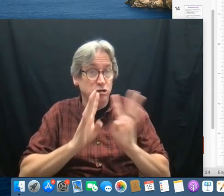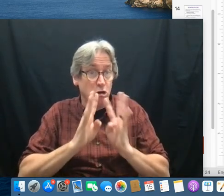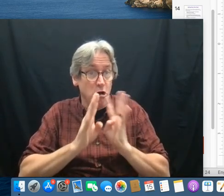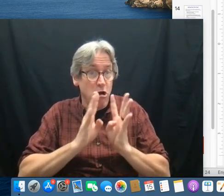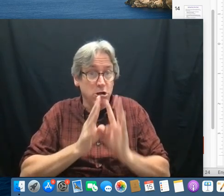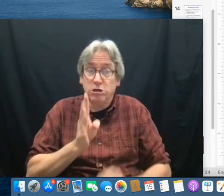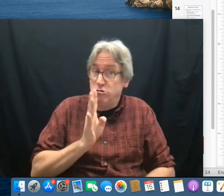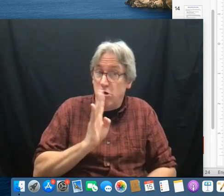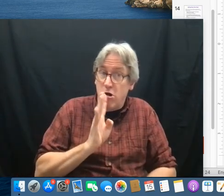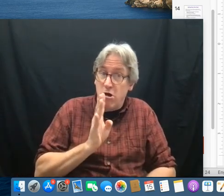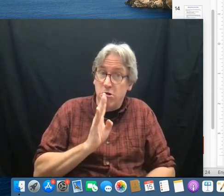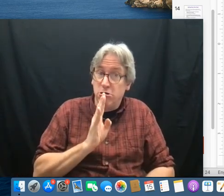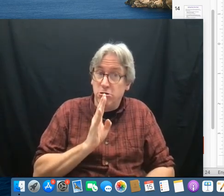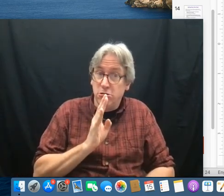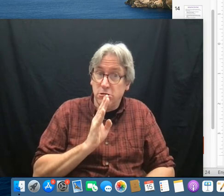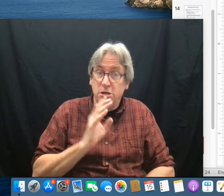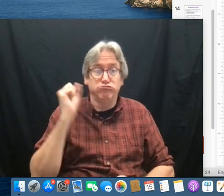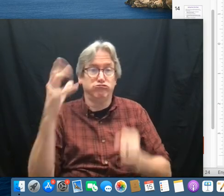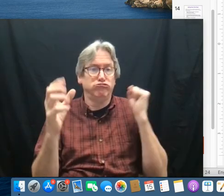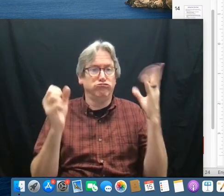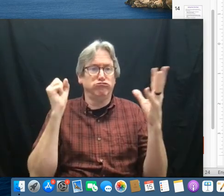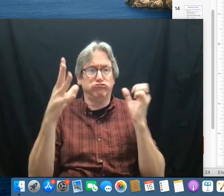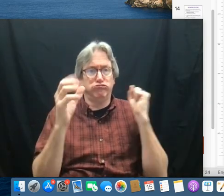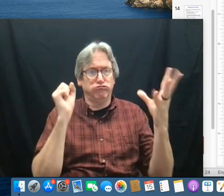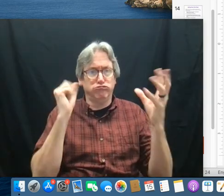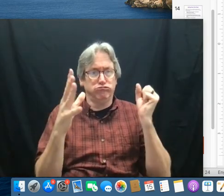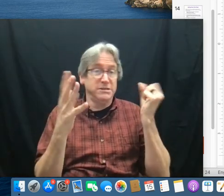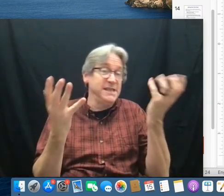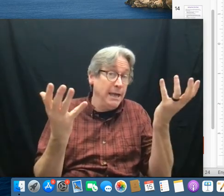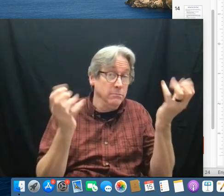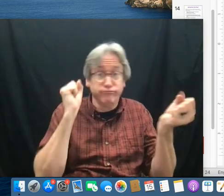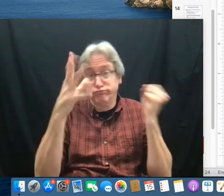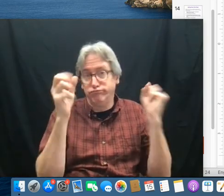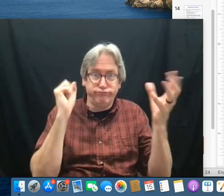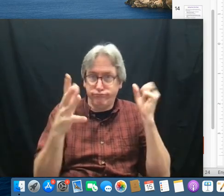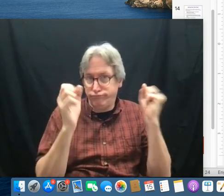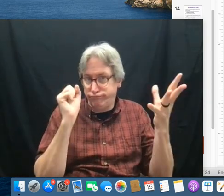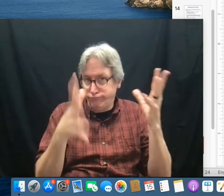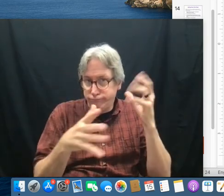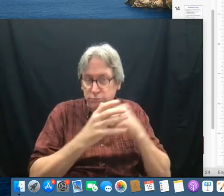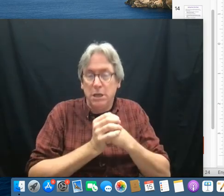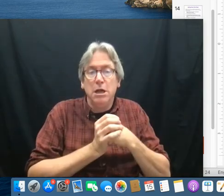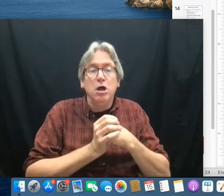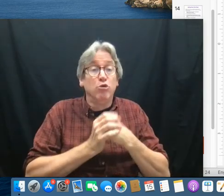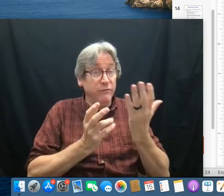Attempt or try, and also go ahead. Go ahead. You first.